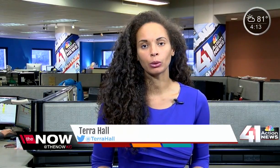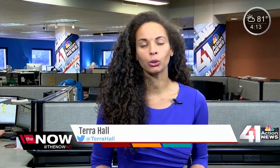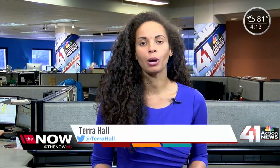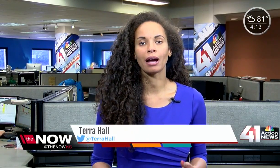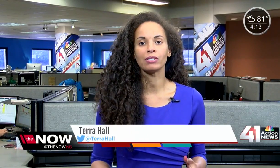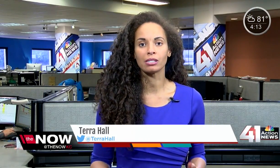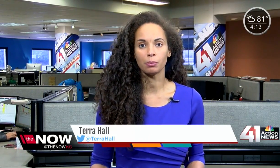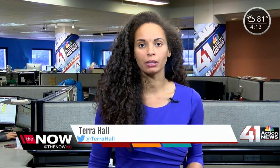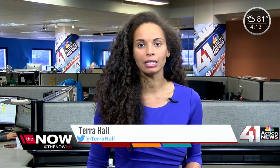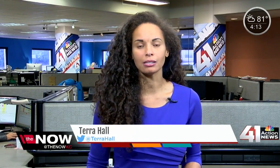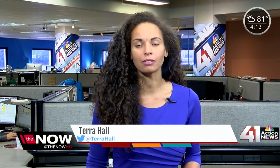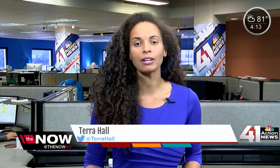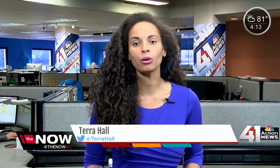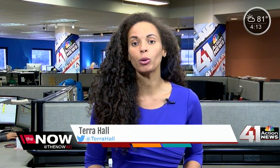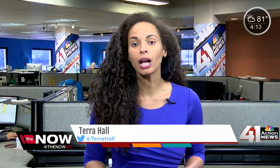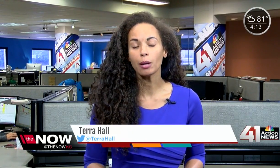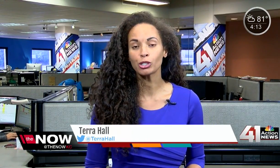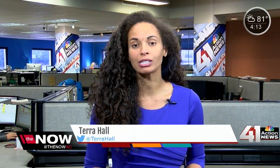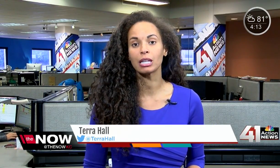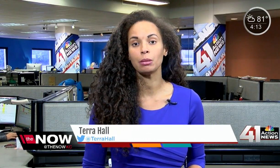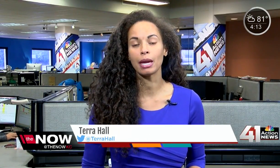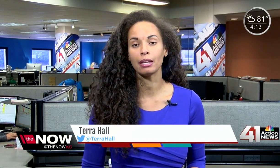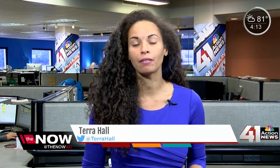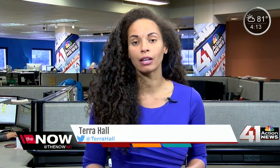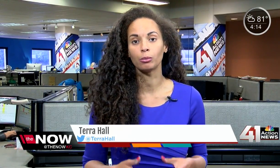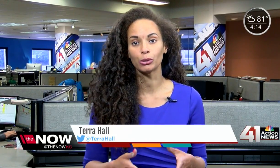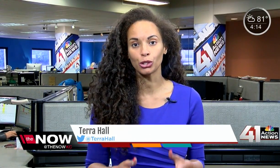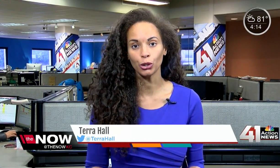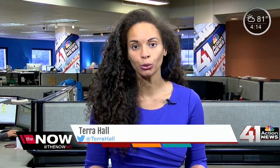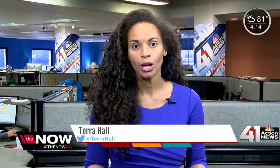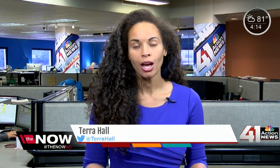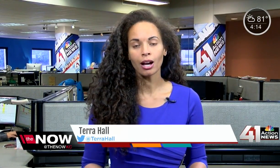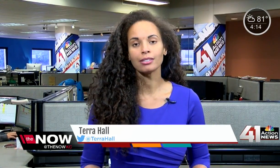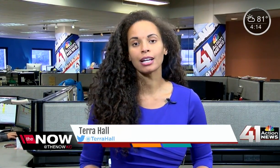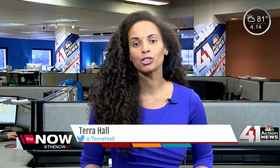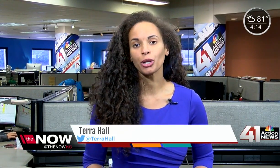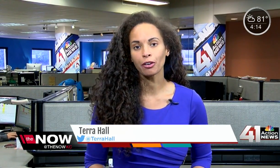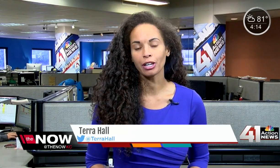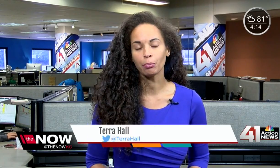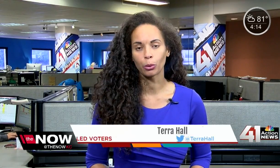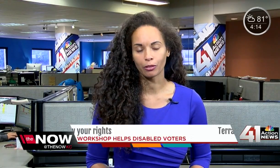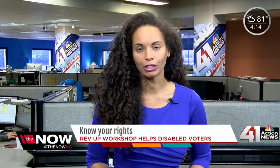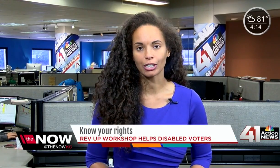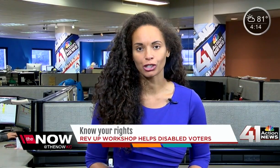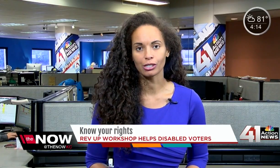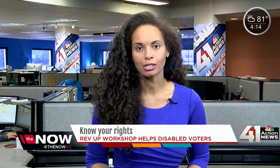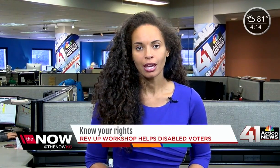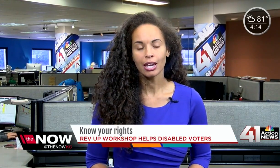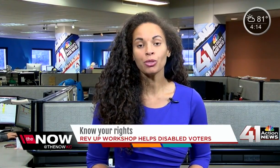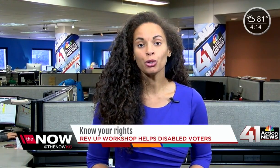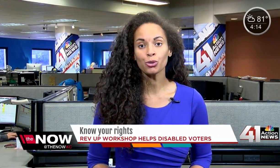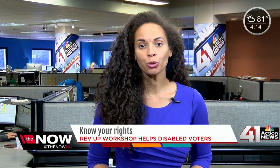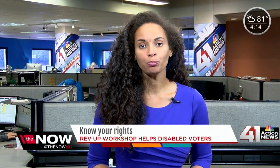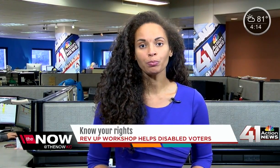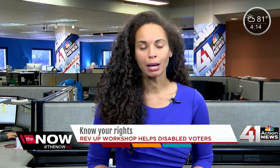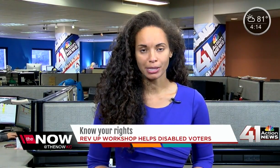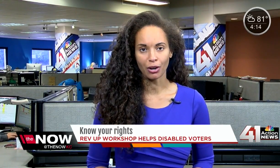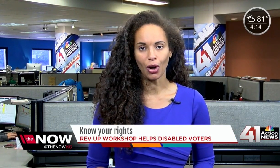who have disabilities. To find out what options can be made available to you, contact your area Board of Elections. In the newsroom, I'm Tara